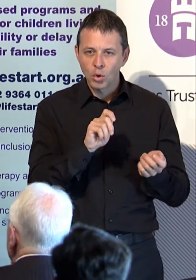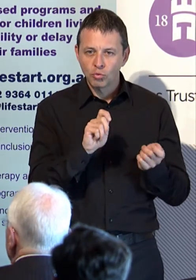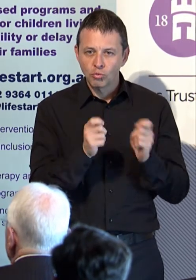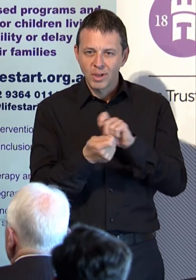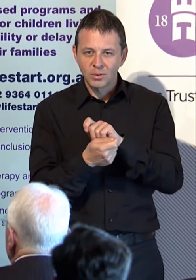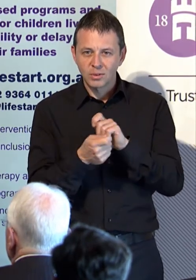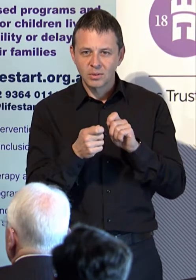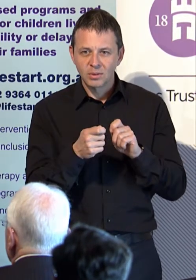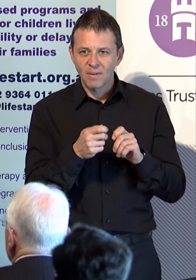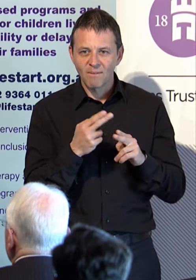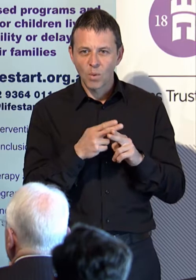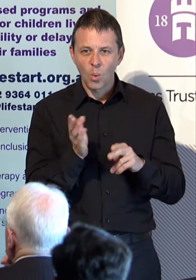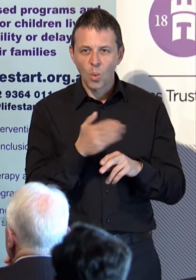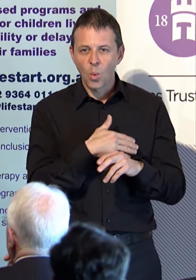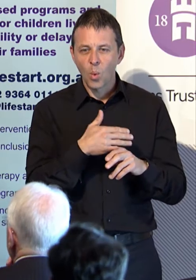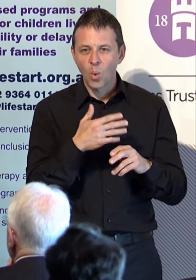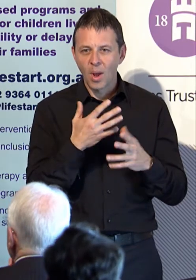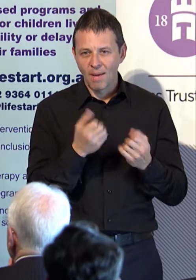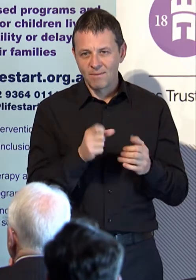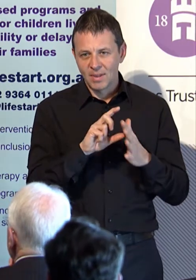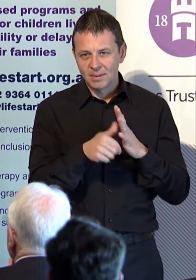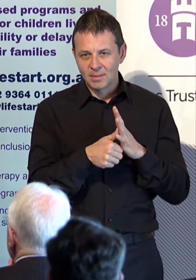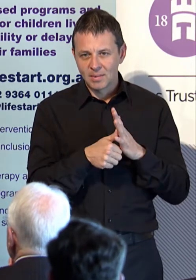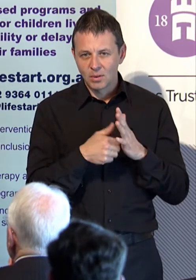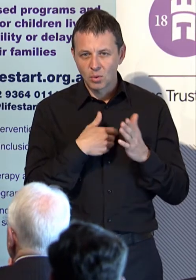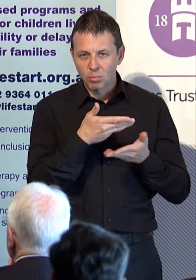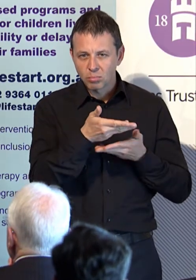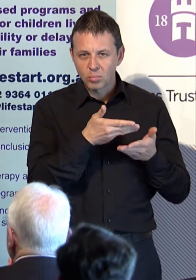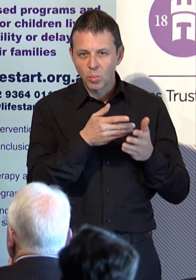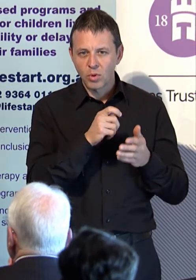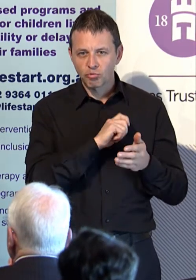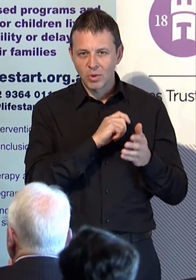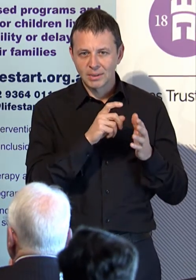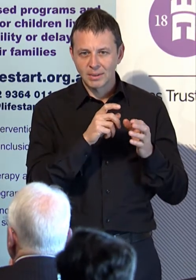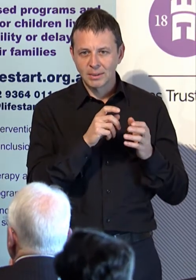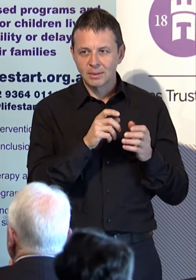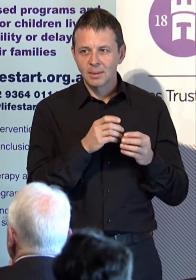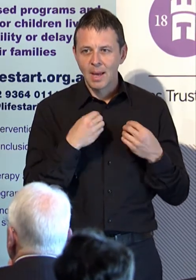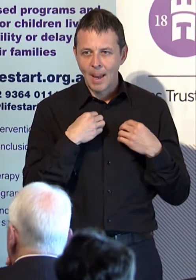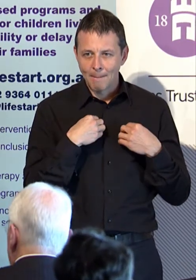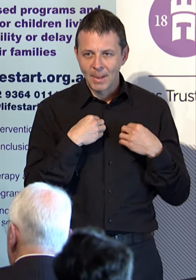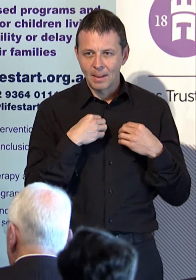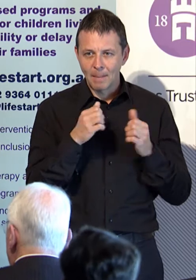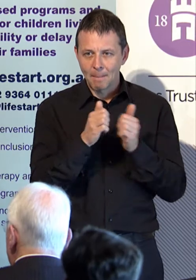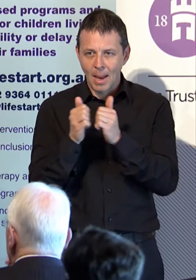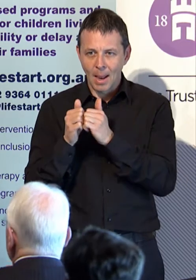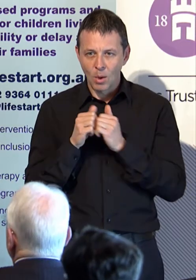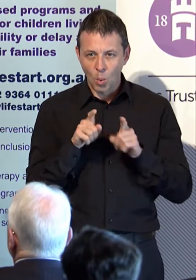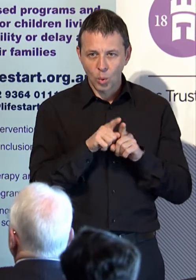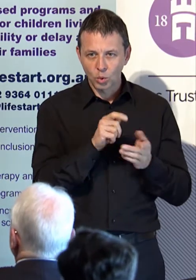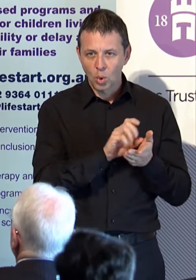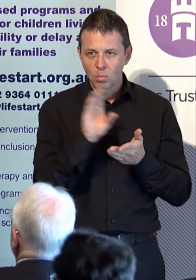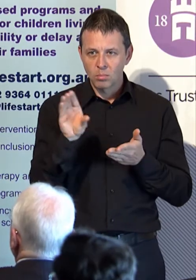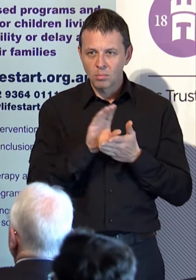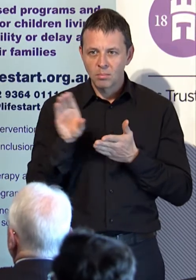the world of disability. So we worked with our Trust Company partners who were also receiving philanthropic support from the Trust Company, and